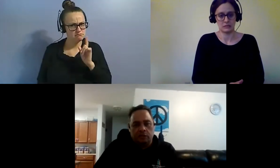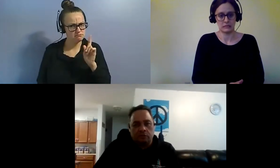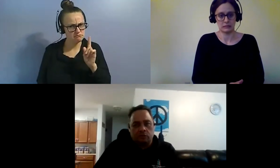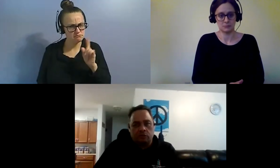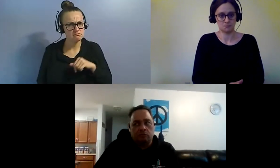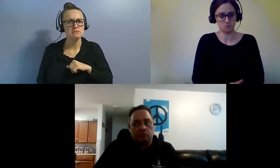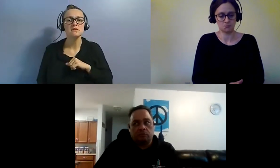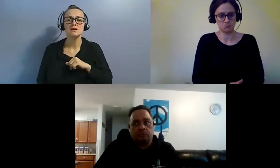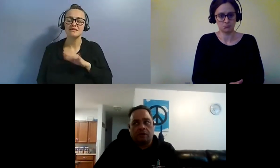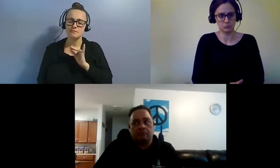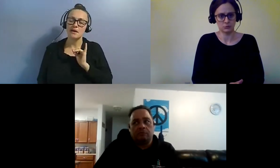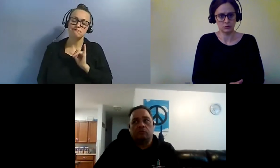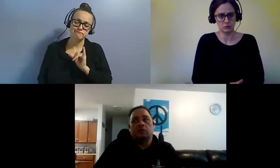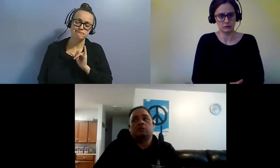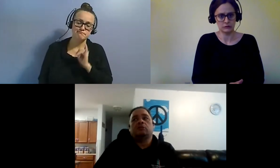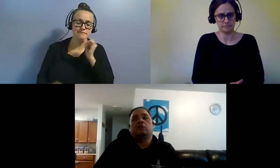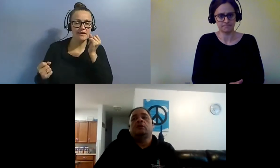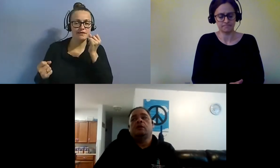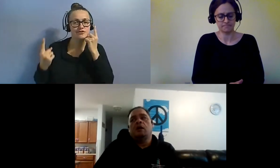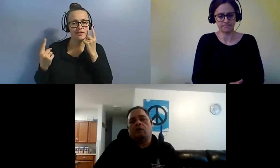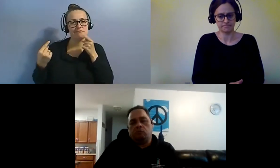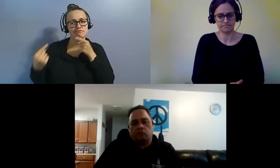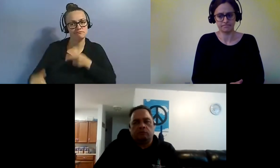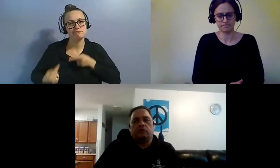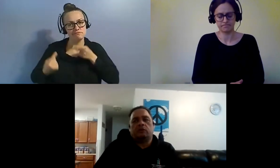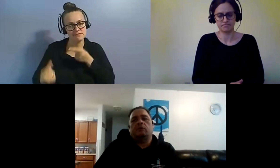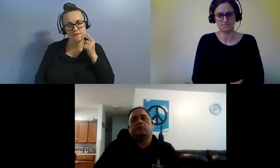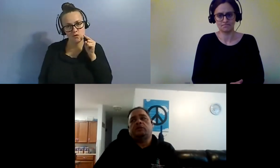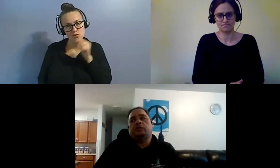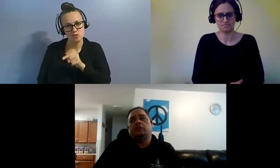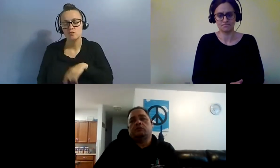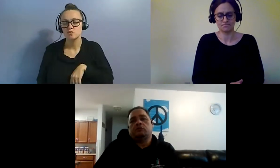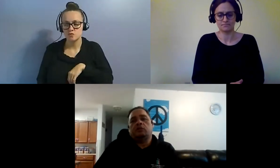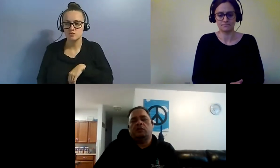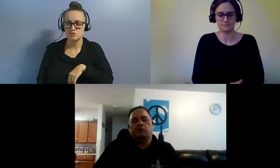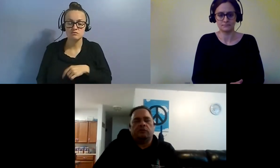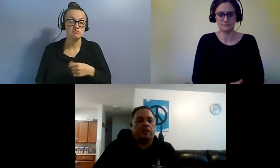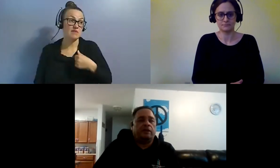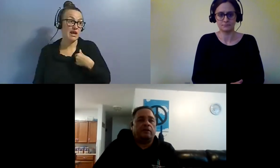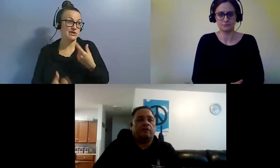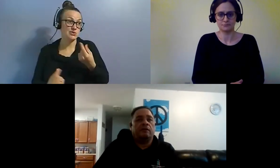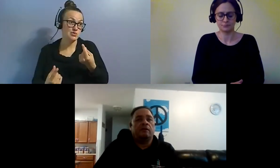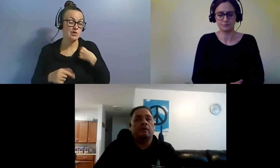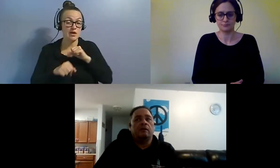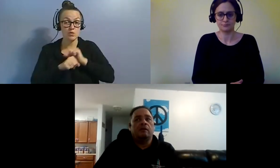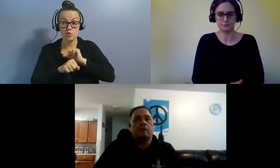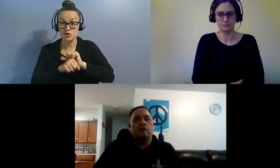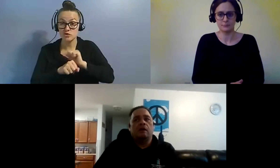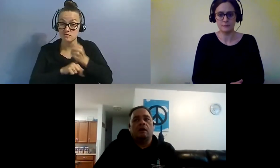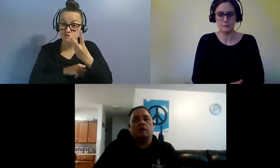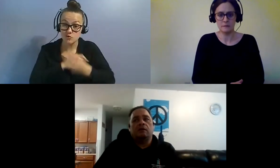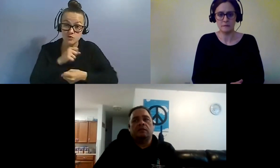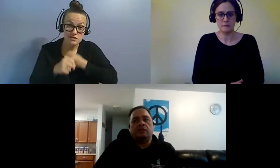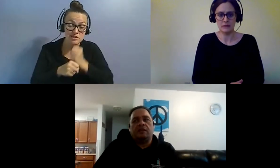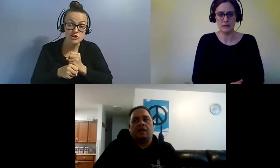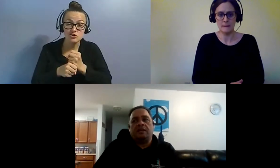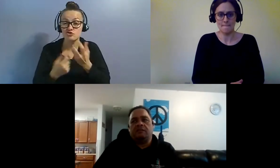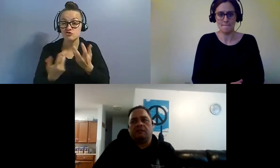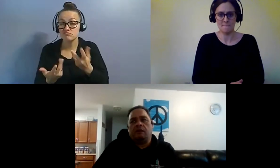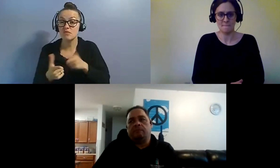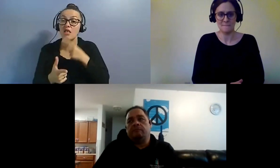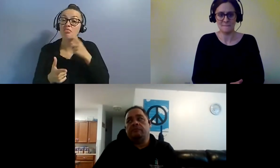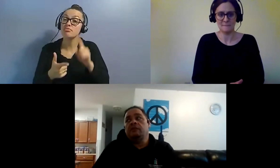she understood what the problem was. I worked for a couple of years here and there. And then